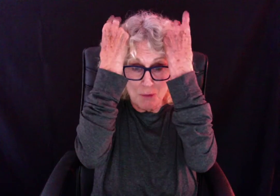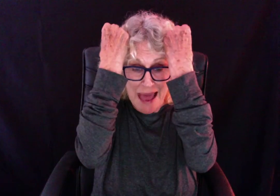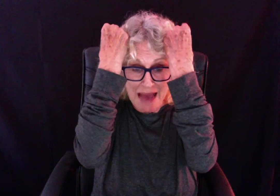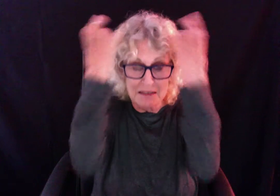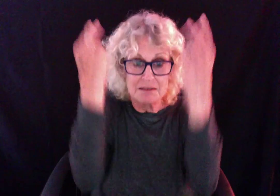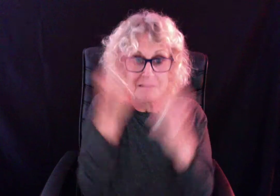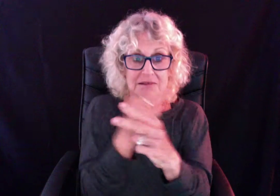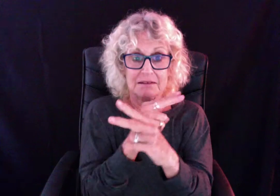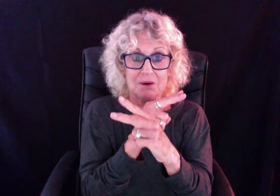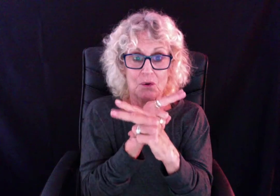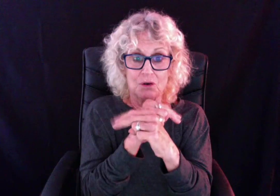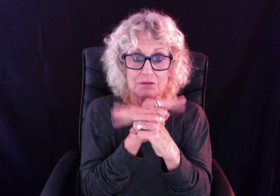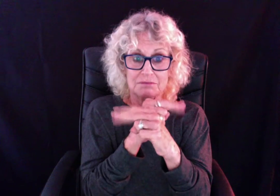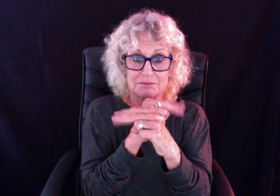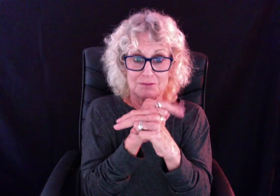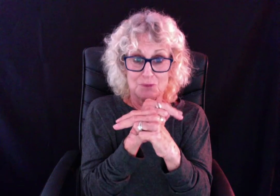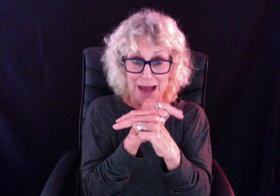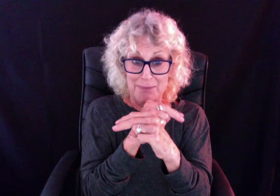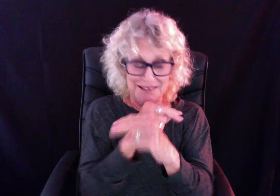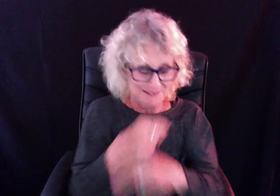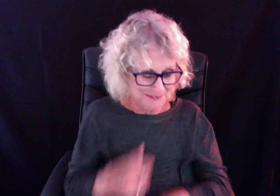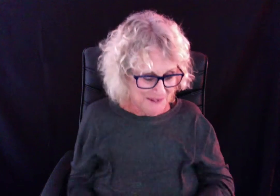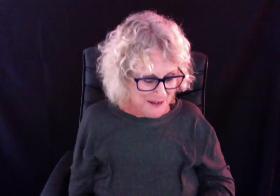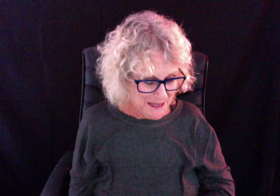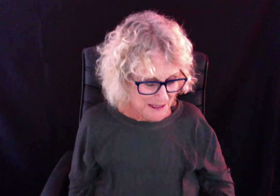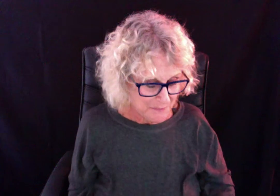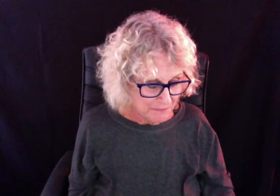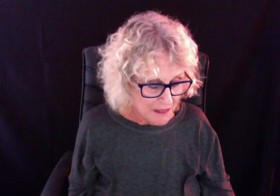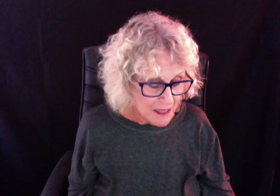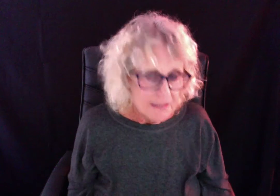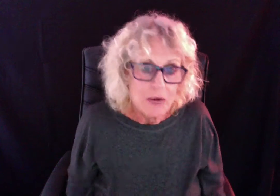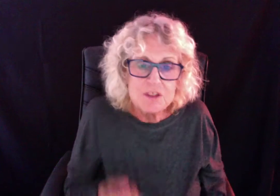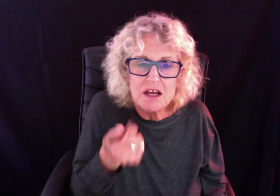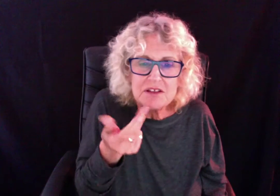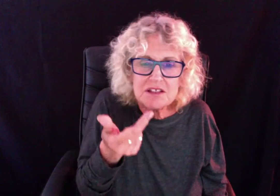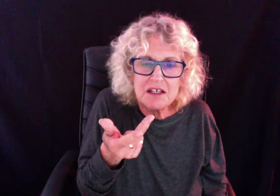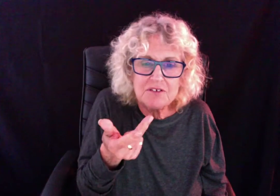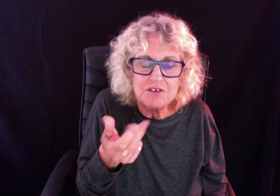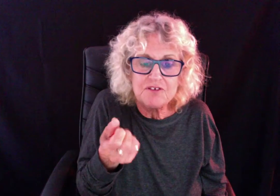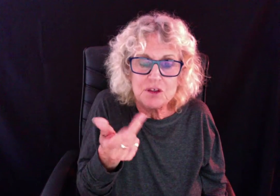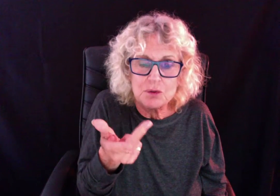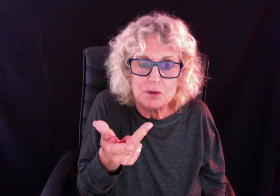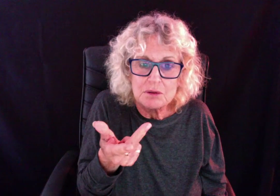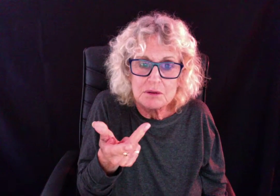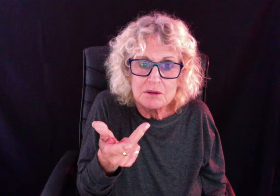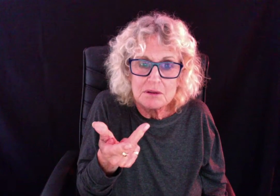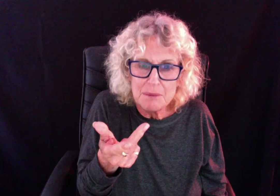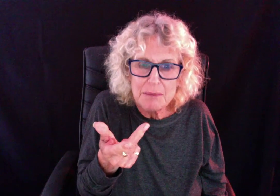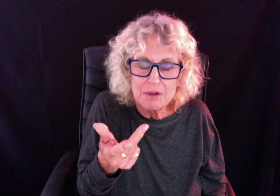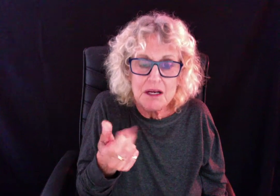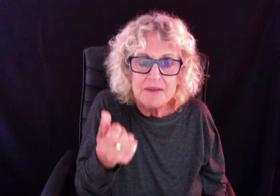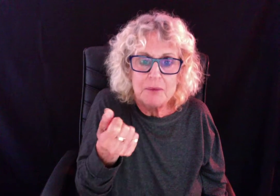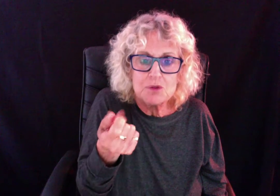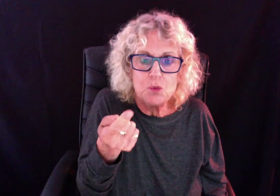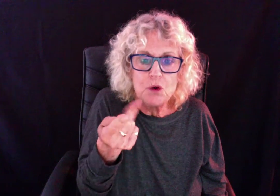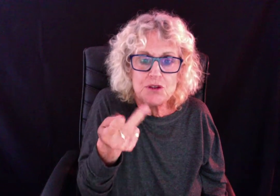back, or rabbit. Okay. Now, we saw the sign for few. Remember? That was